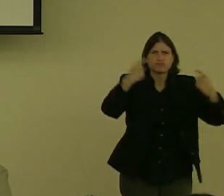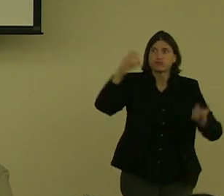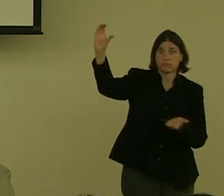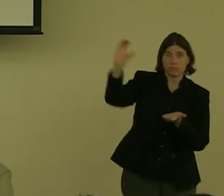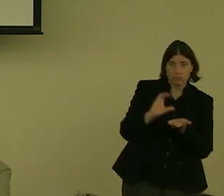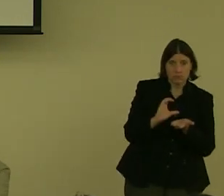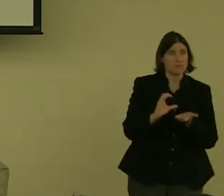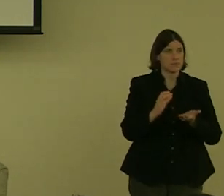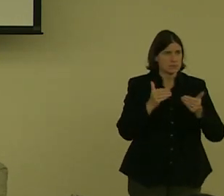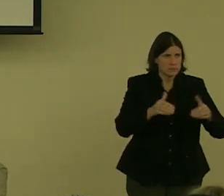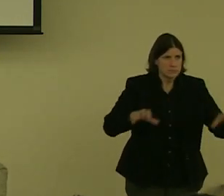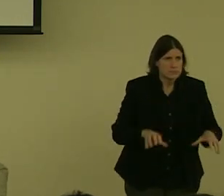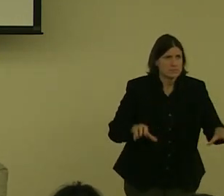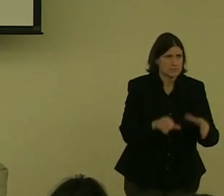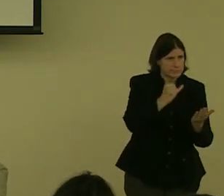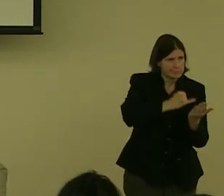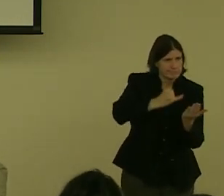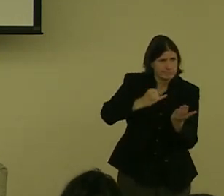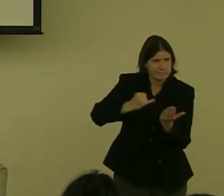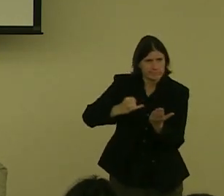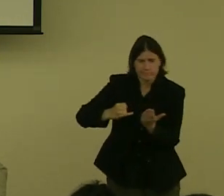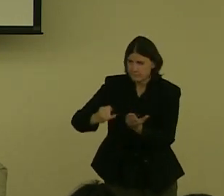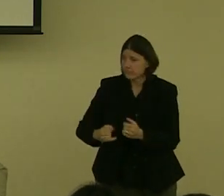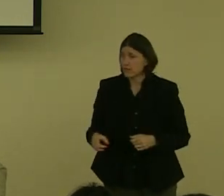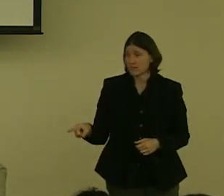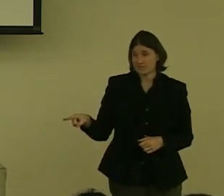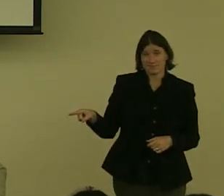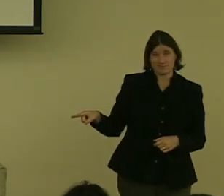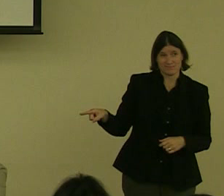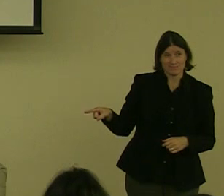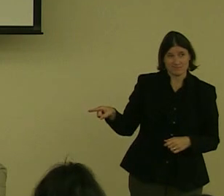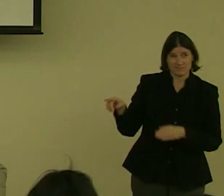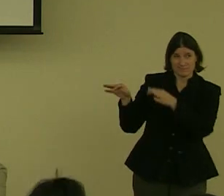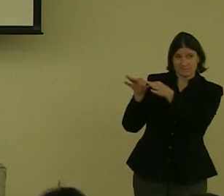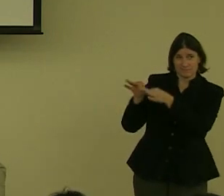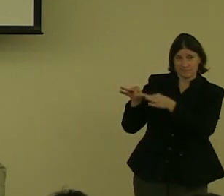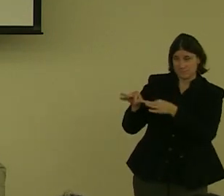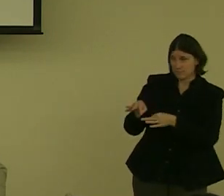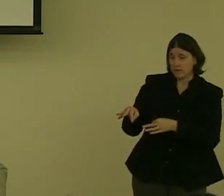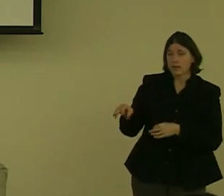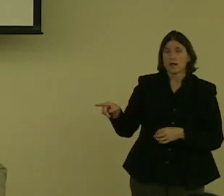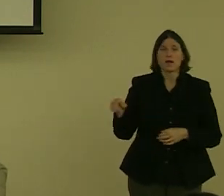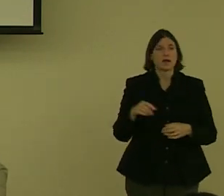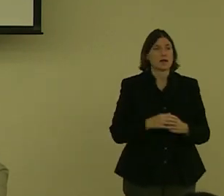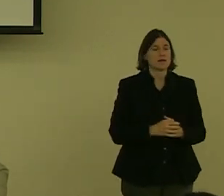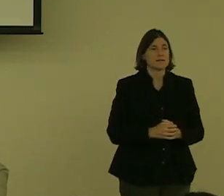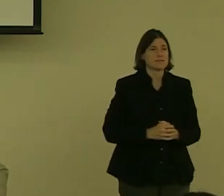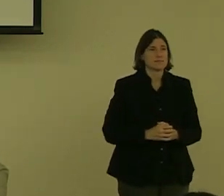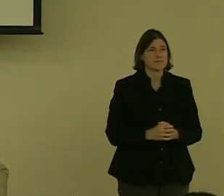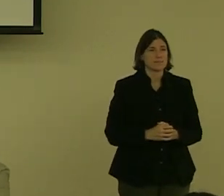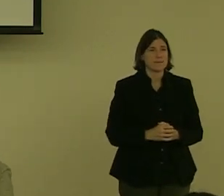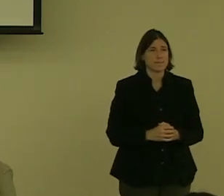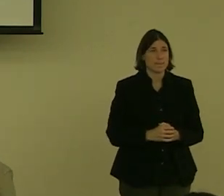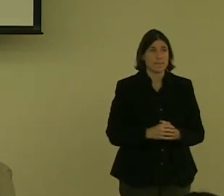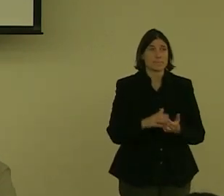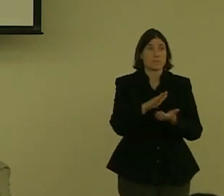Exactly. And I'm not trying to knock the gains that I think, I'm encouraged to see a lot of colleges. You know, David sent an email to us kind of thing